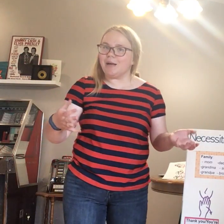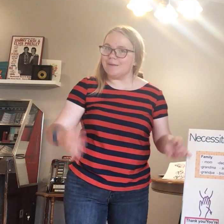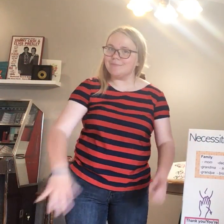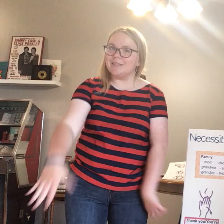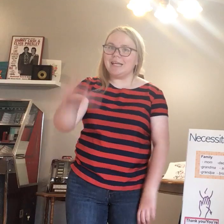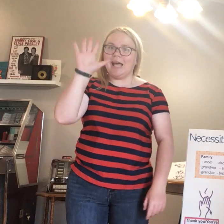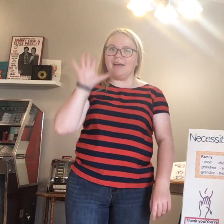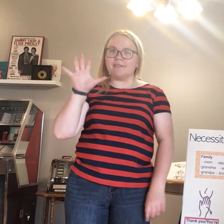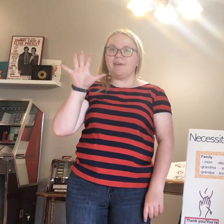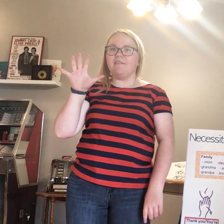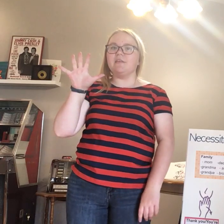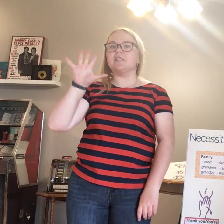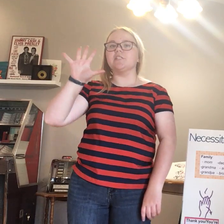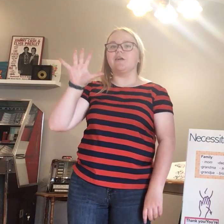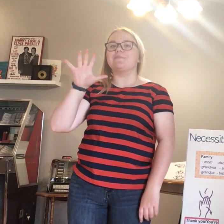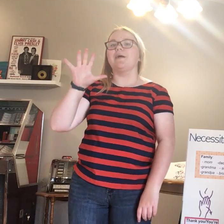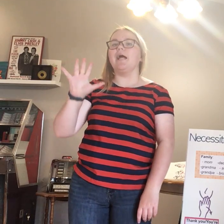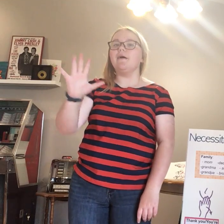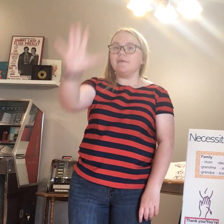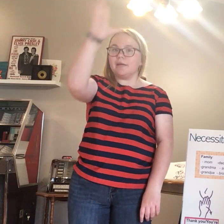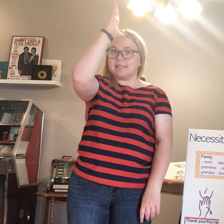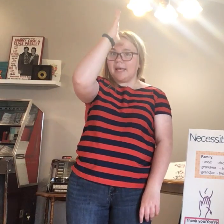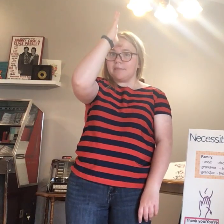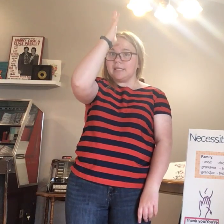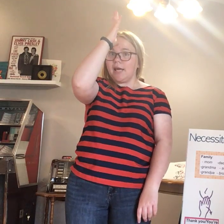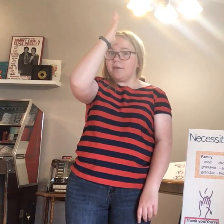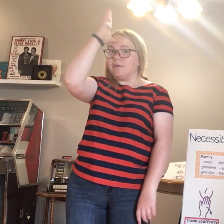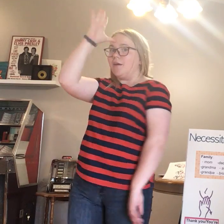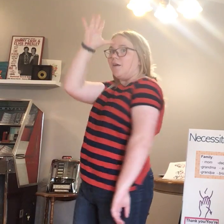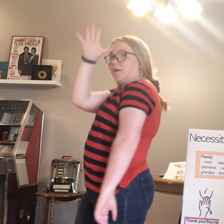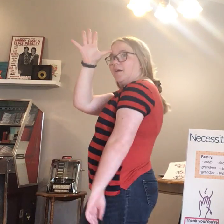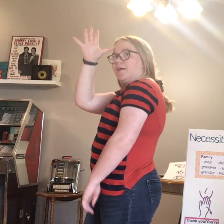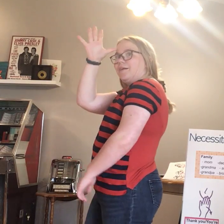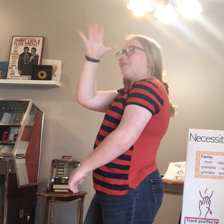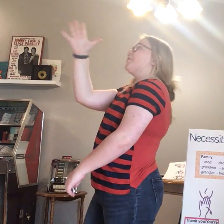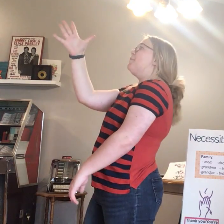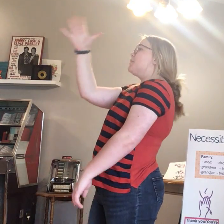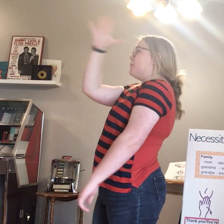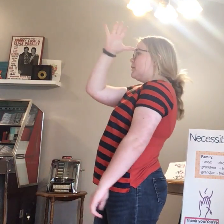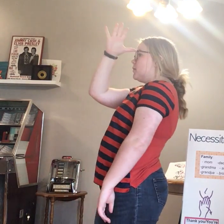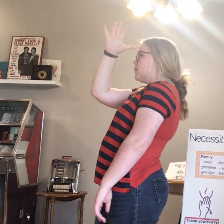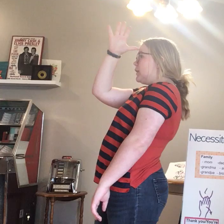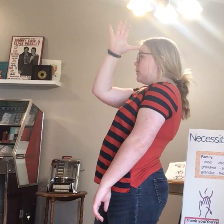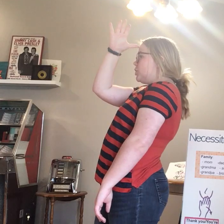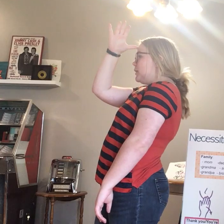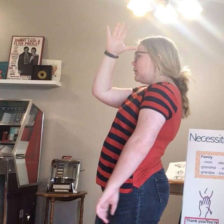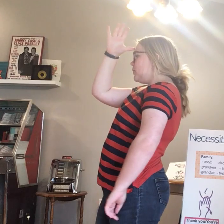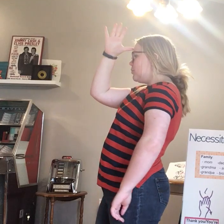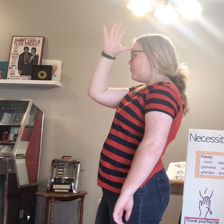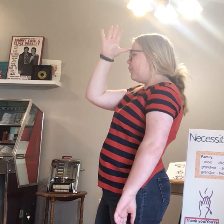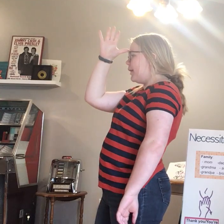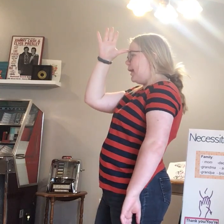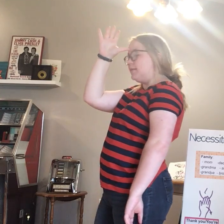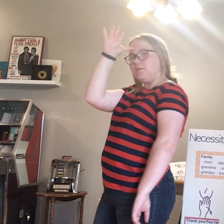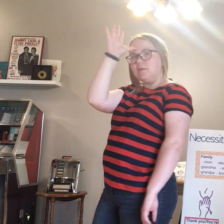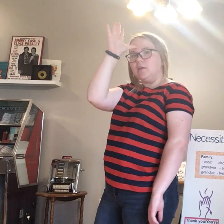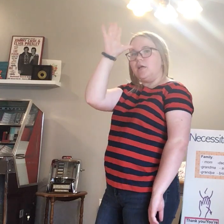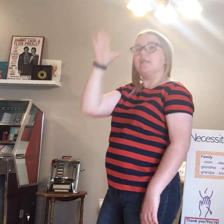mom. Have your 5 fingers all spread out, except now your thumb is going to be touching your forehead. Then